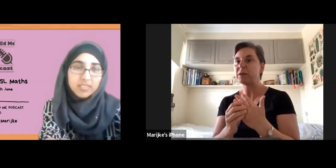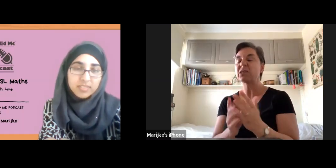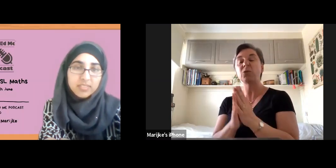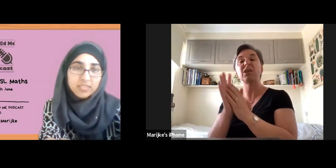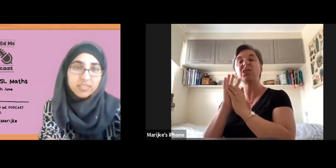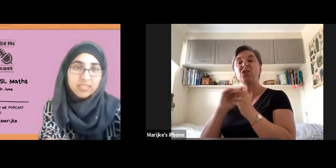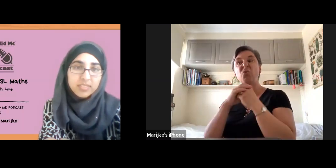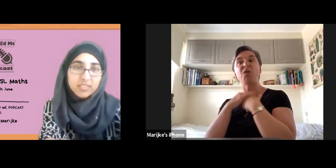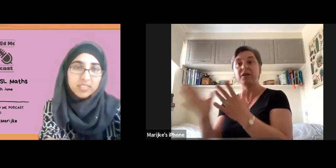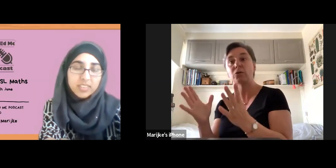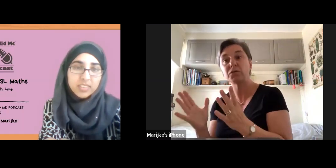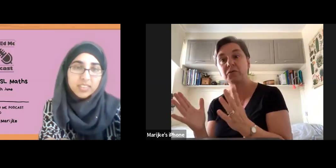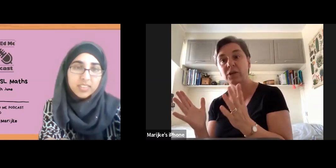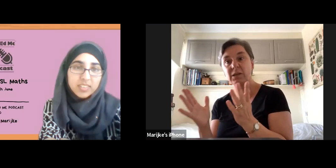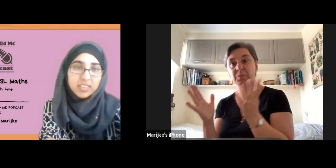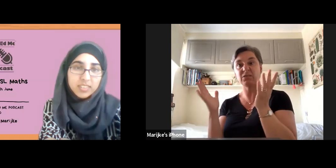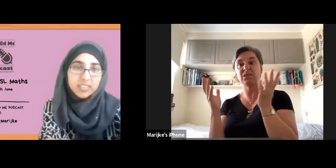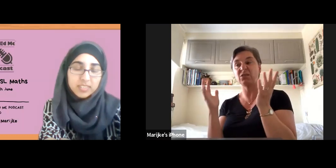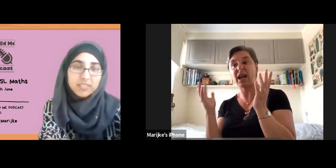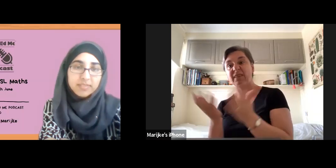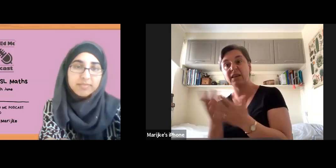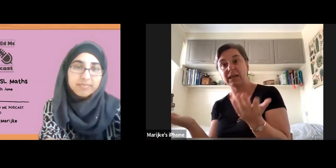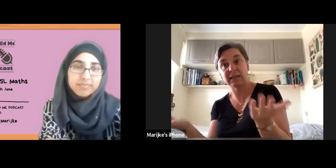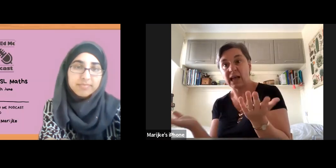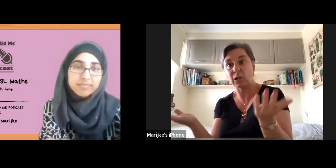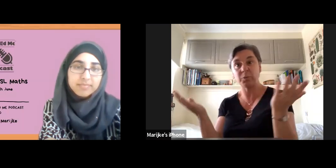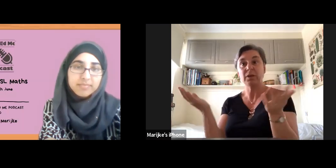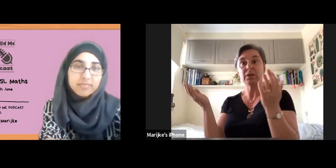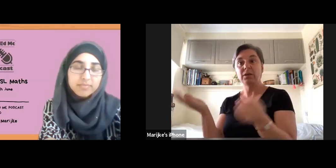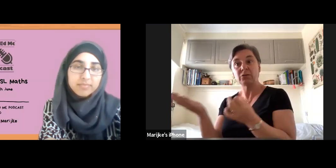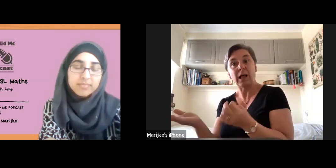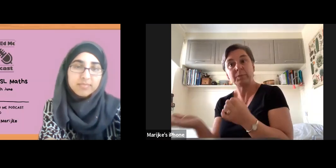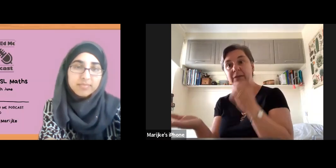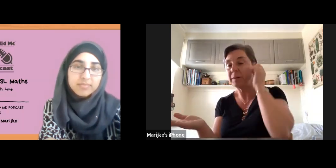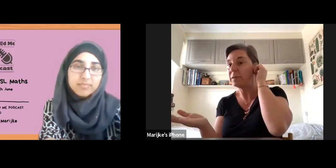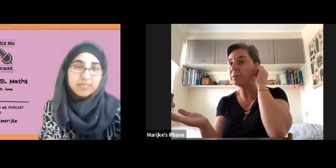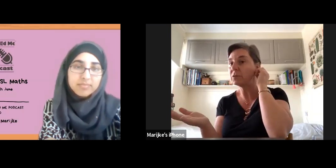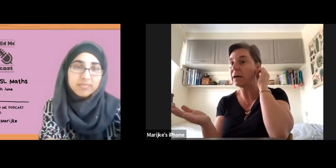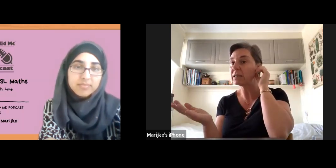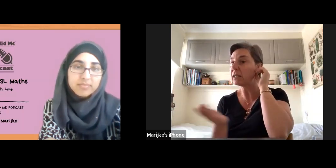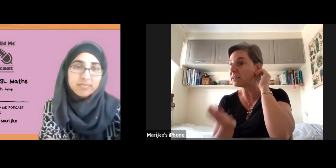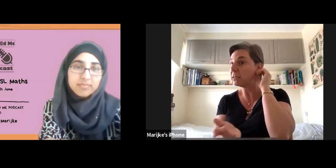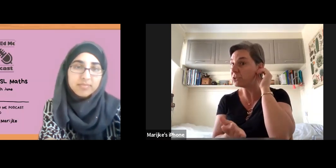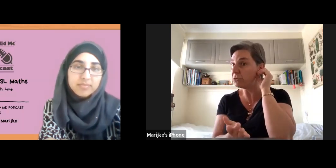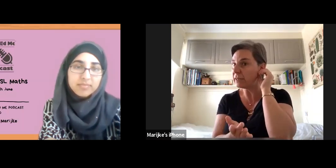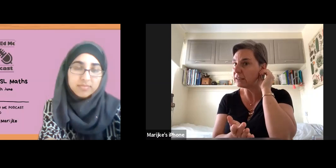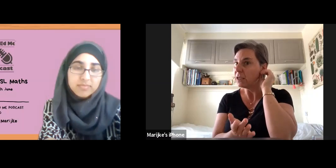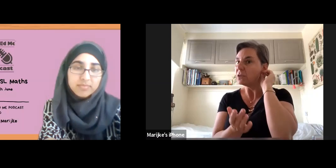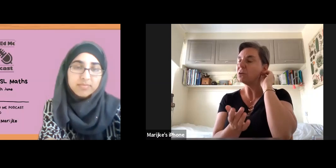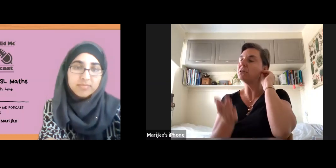I want to continue offering those for free, because, you know, anything I can help, you know, to help deaf people do maths, I'll still do that. So the